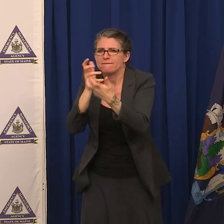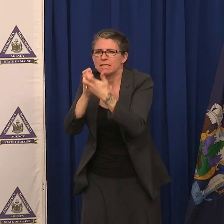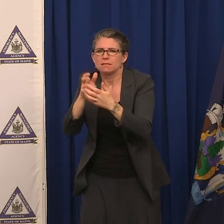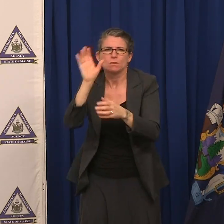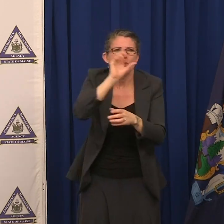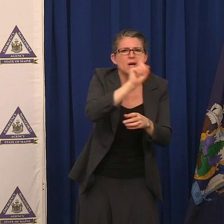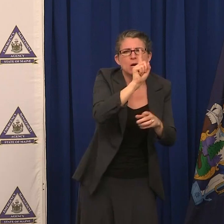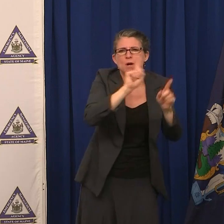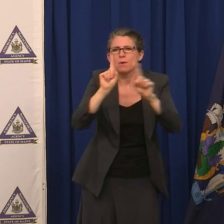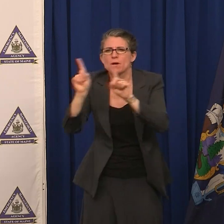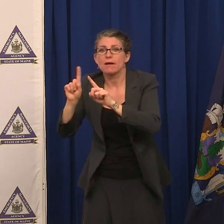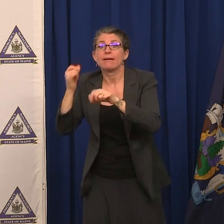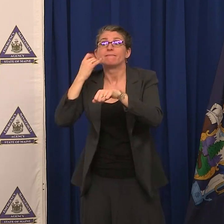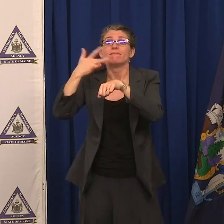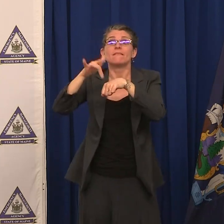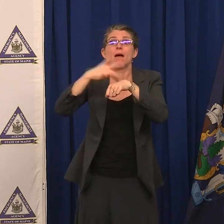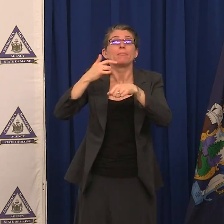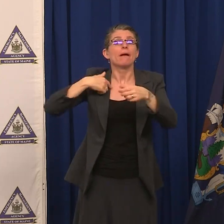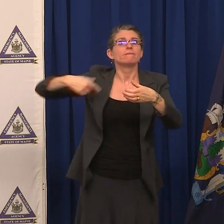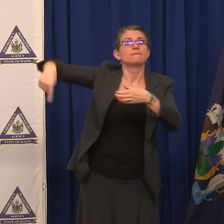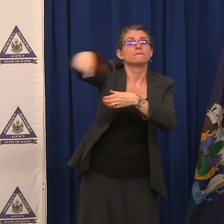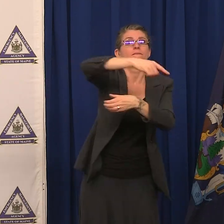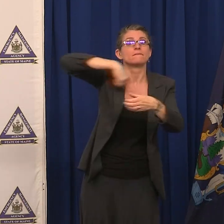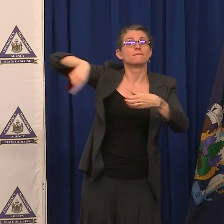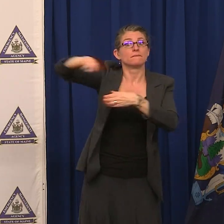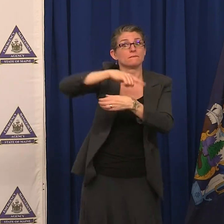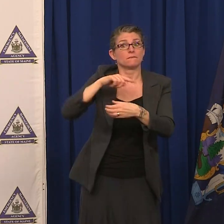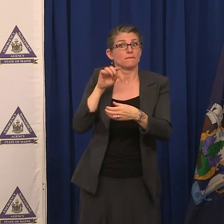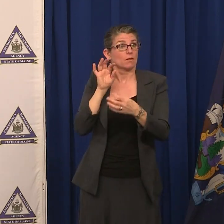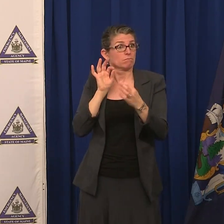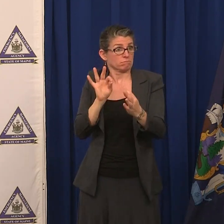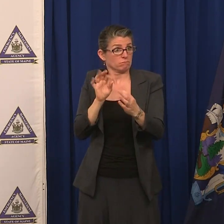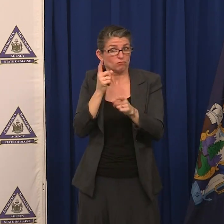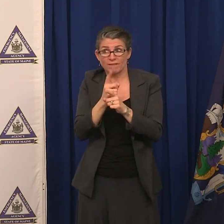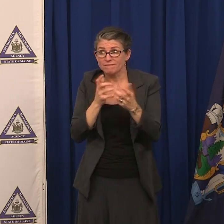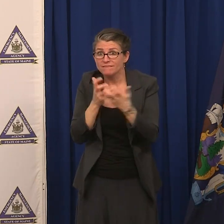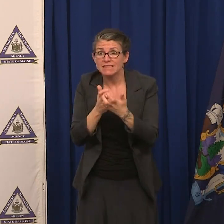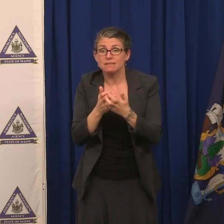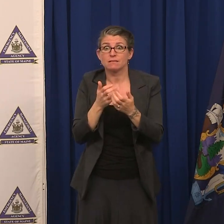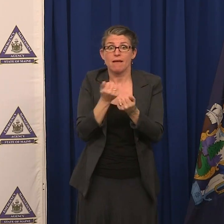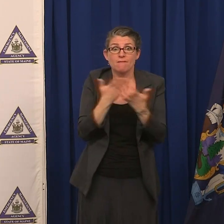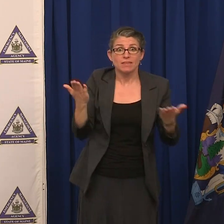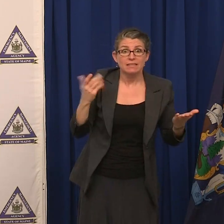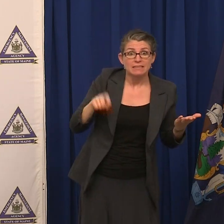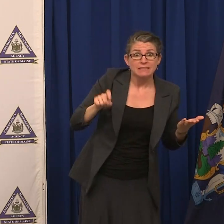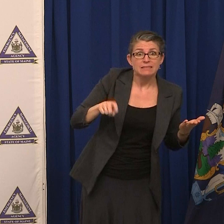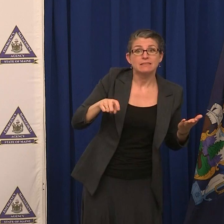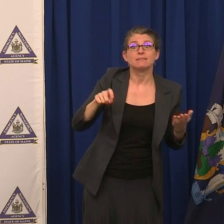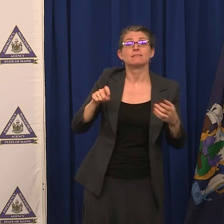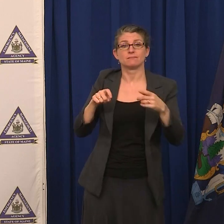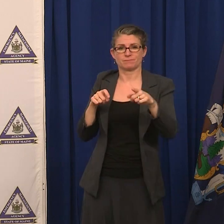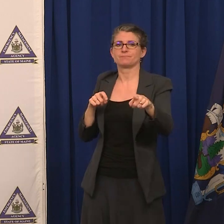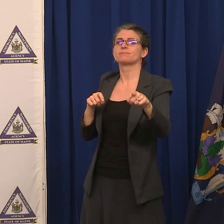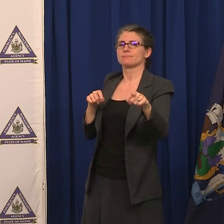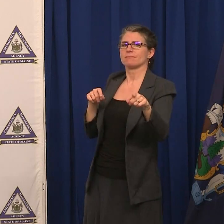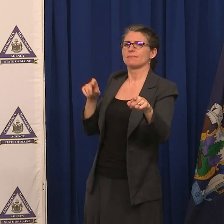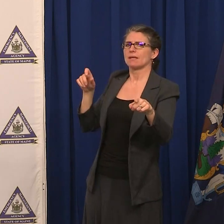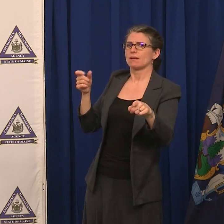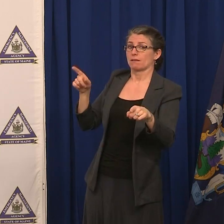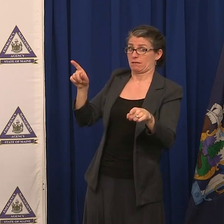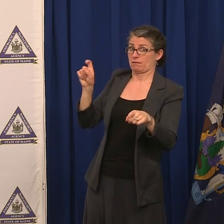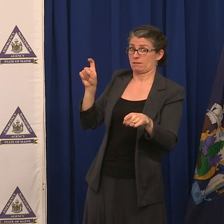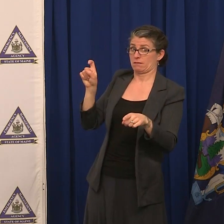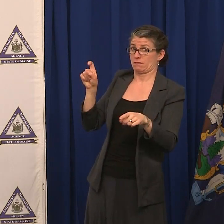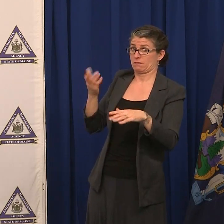Need a field hospital? Can't speculate on that. We're planning. Our job is to worry in advance. So we're planning for all of